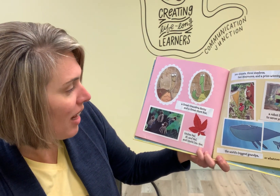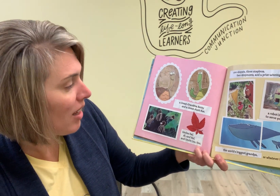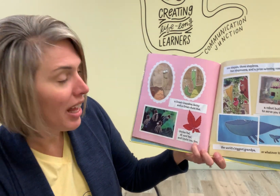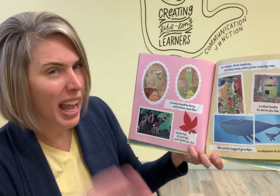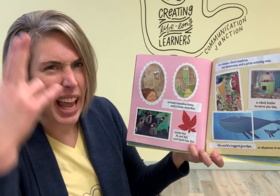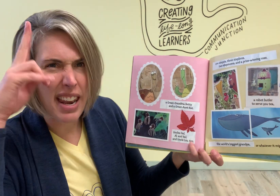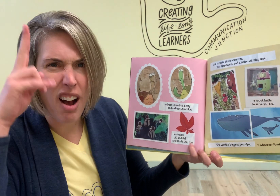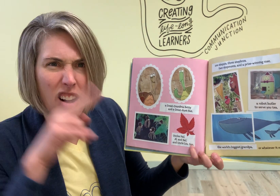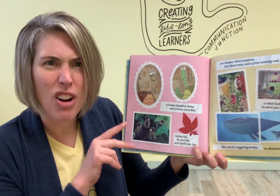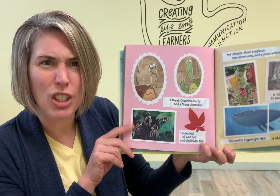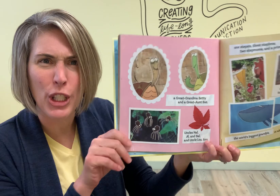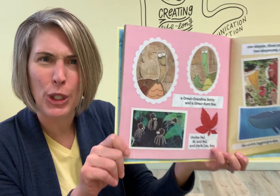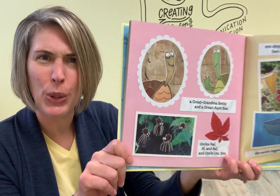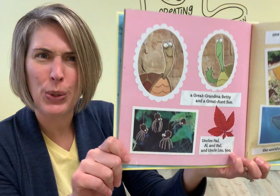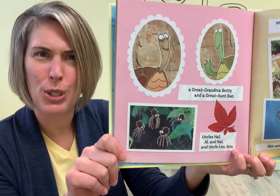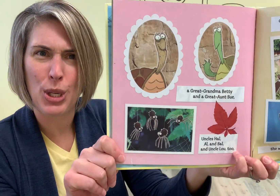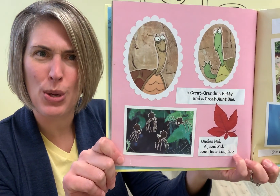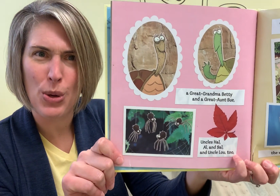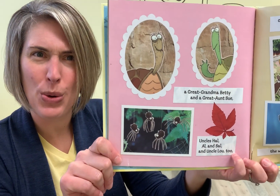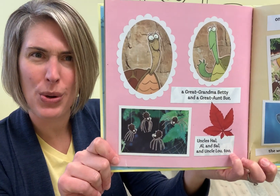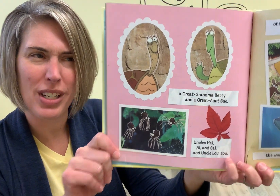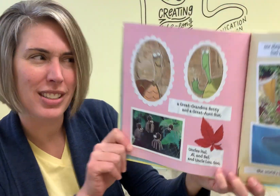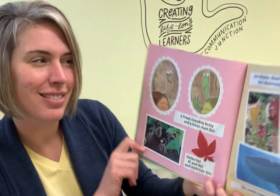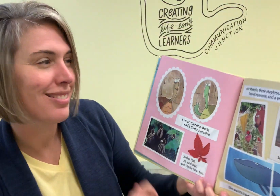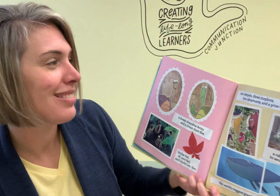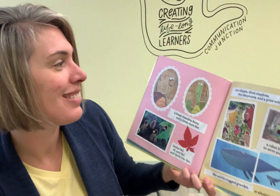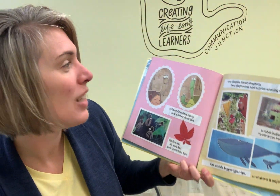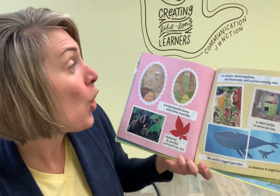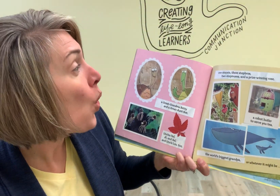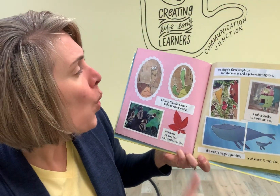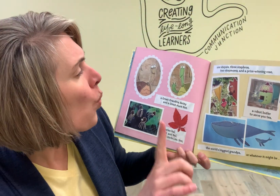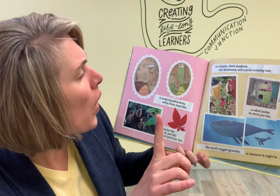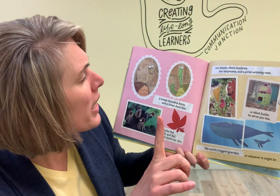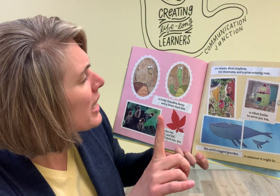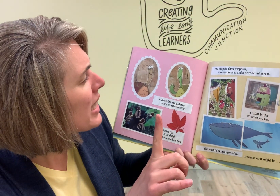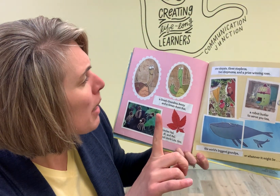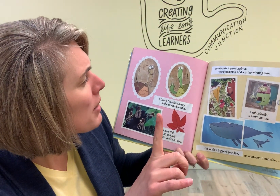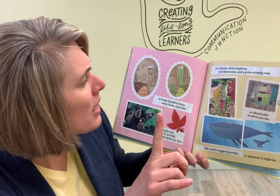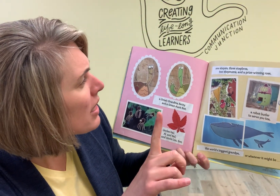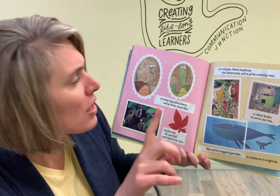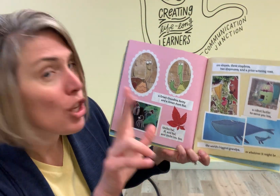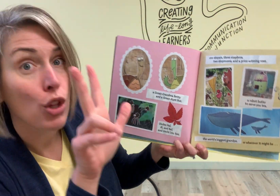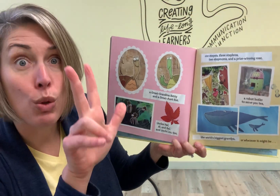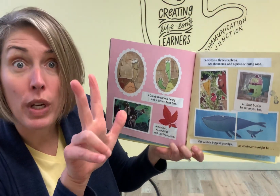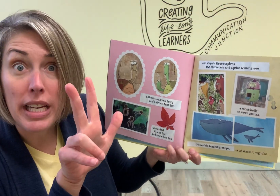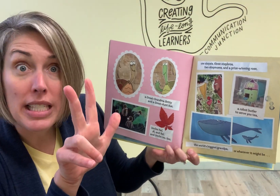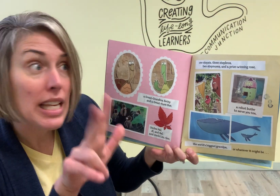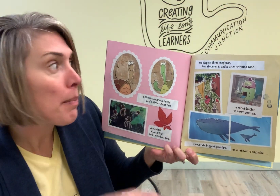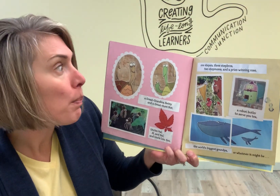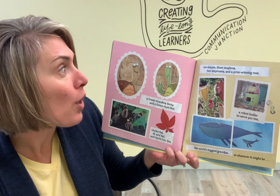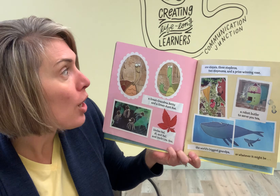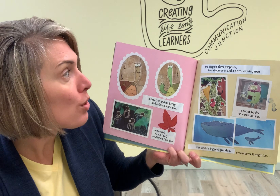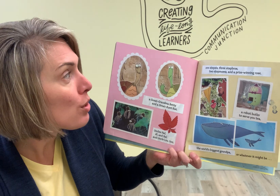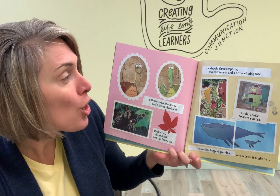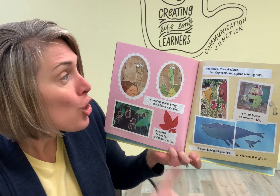Sal, and Uncle Lou, too, 1 stepsis, 3 step-bros,